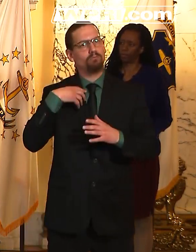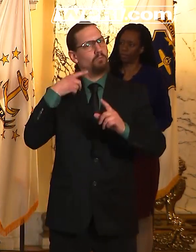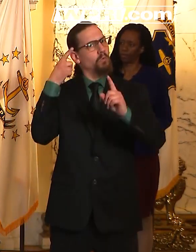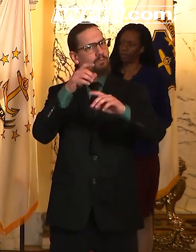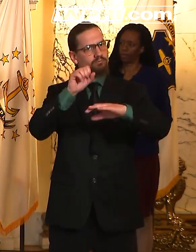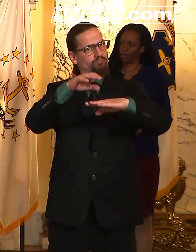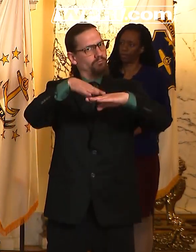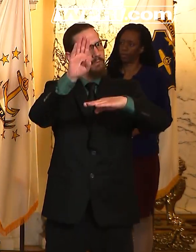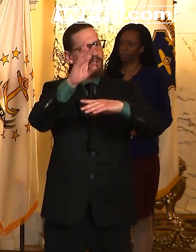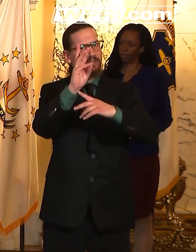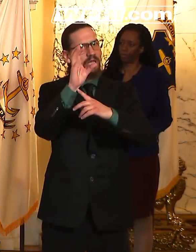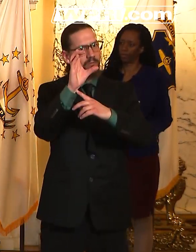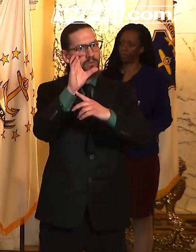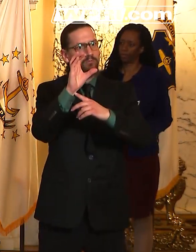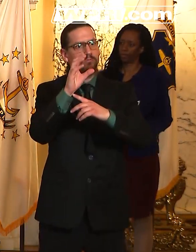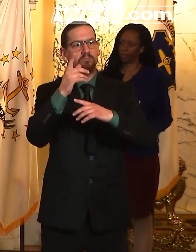now.